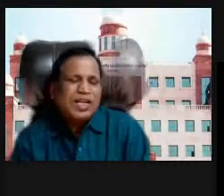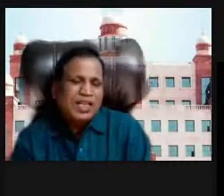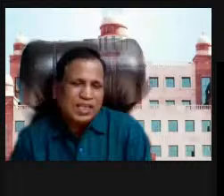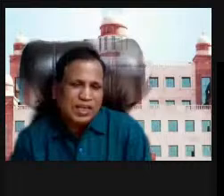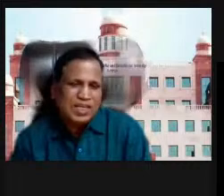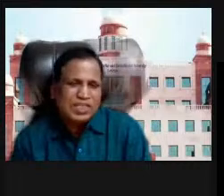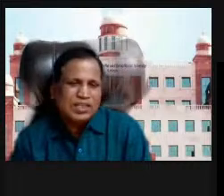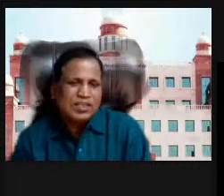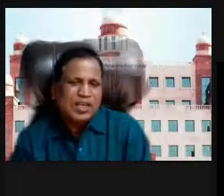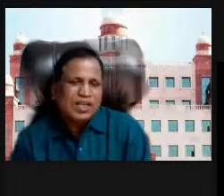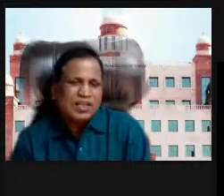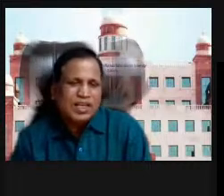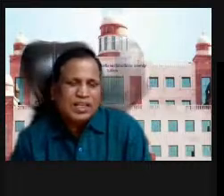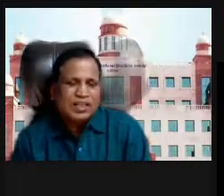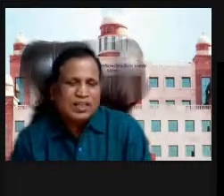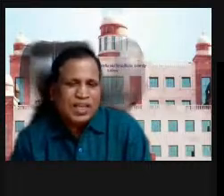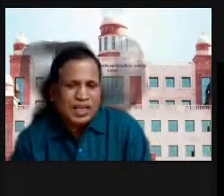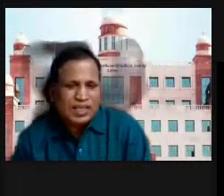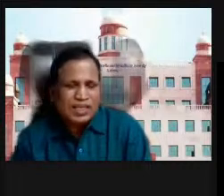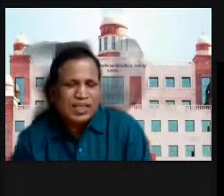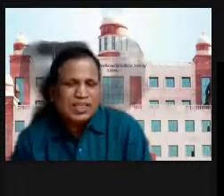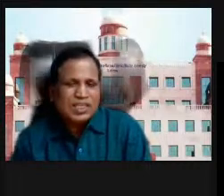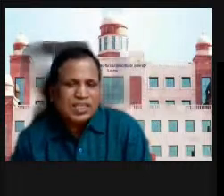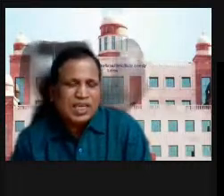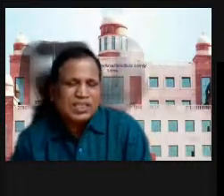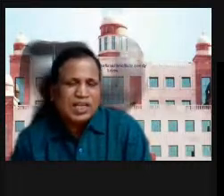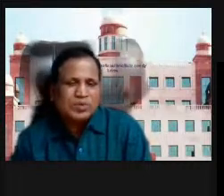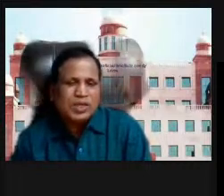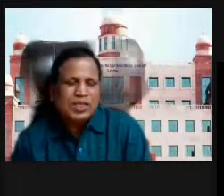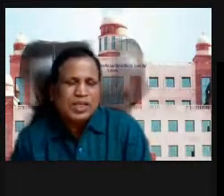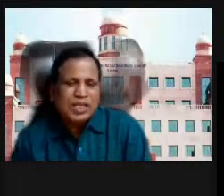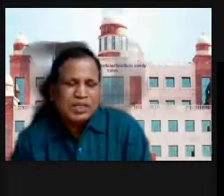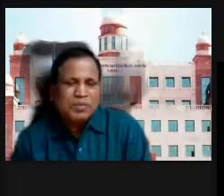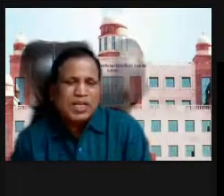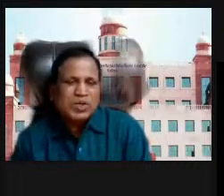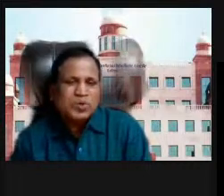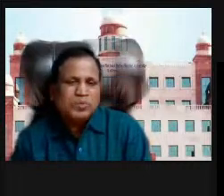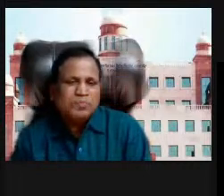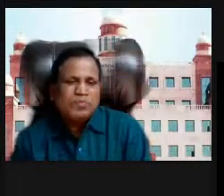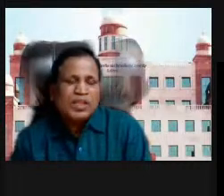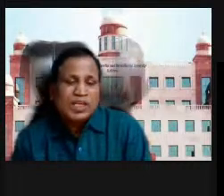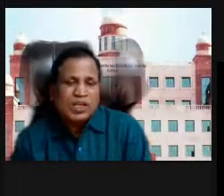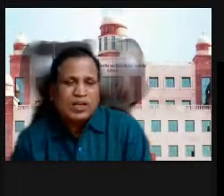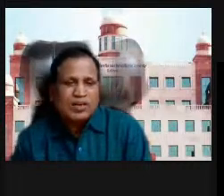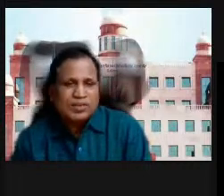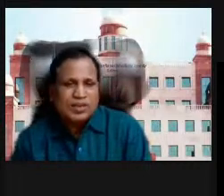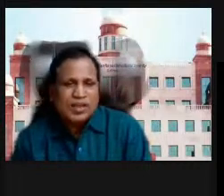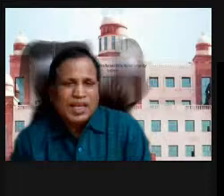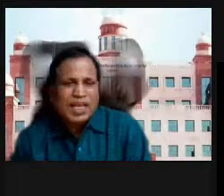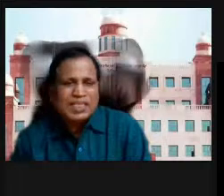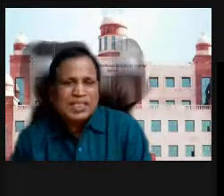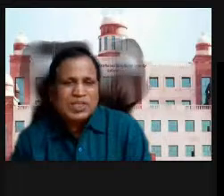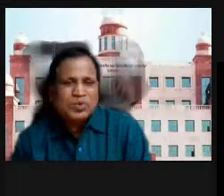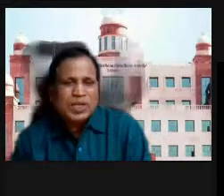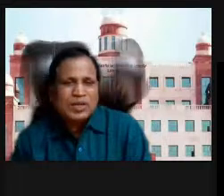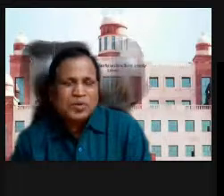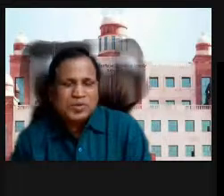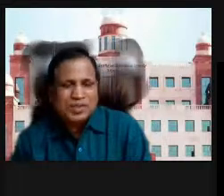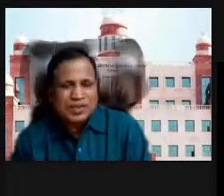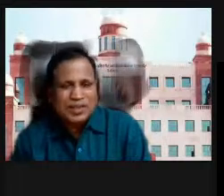unhealthy conditions, their ear is discharged. That's why it may lead to hearing loss. Access to technology.